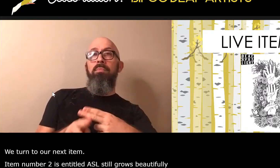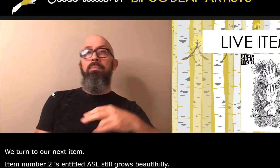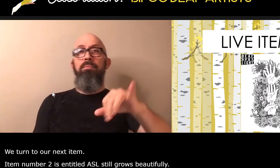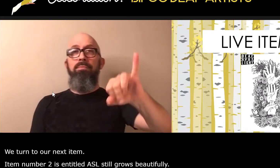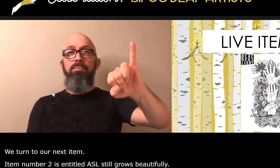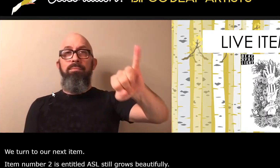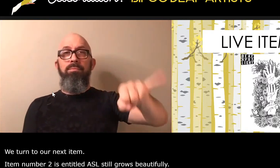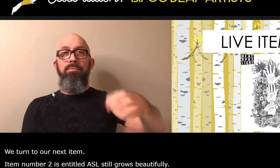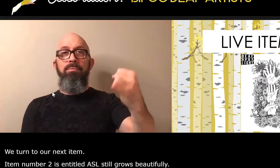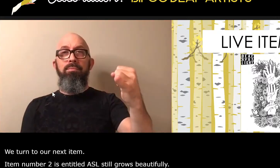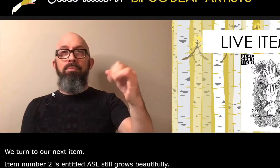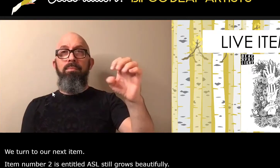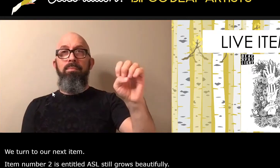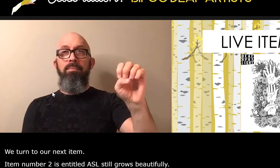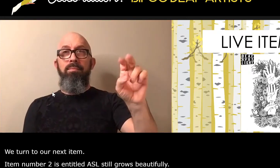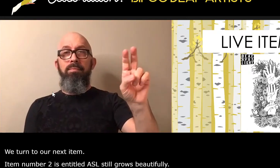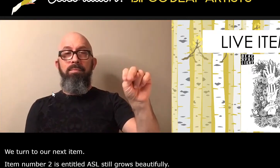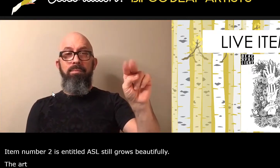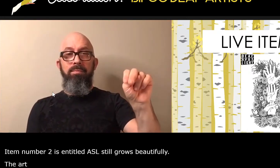The artist